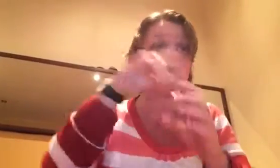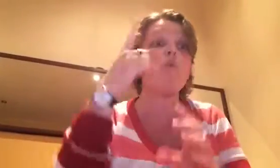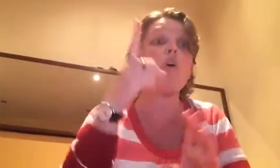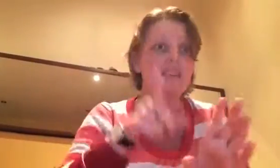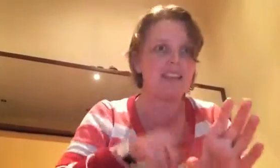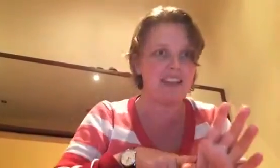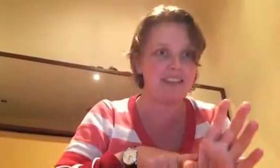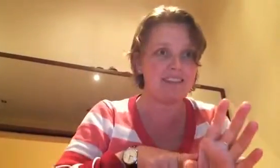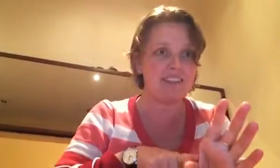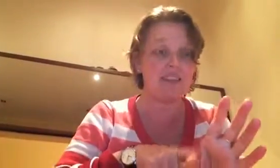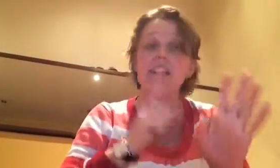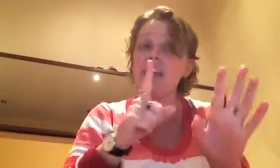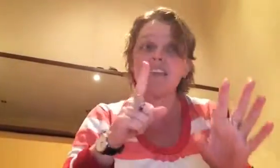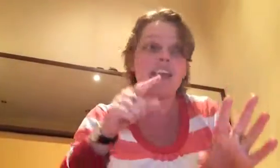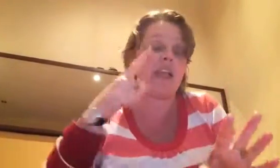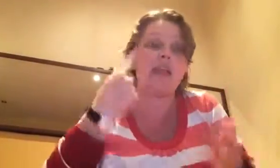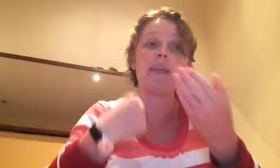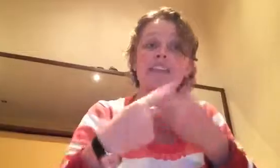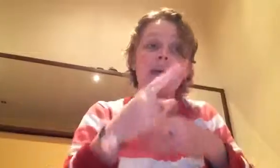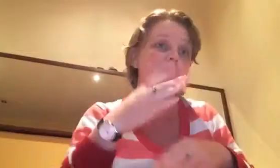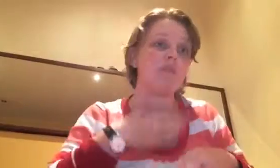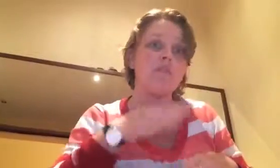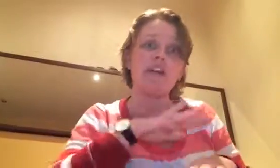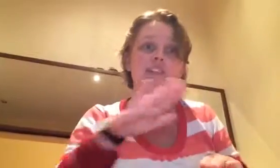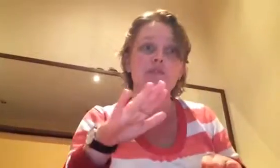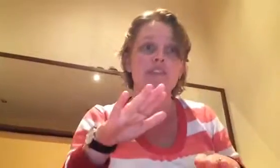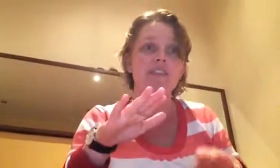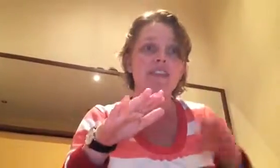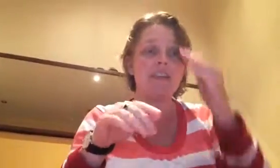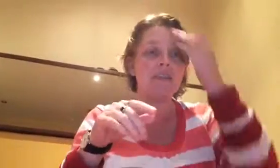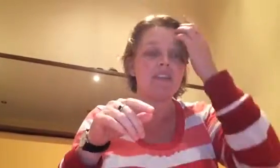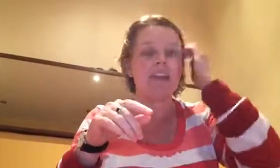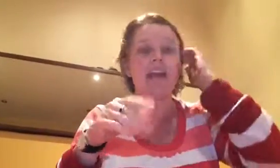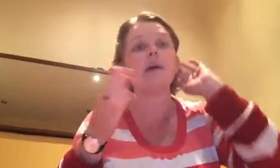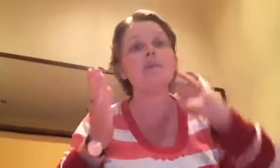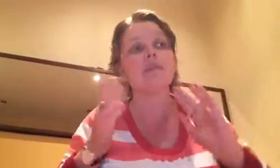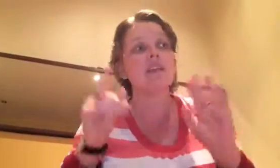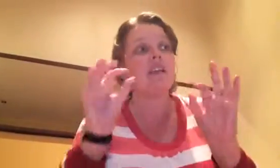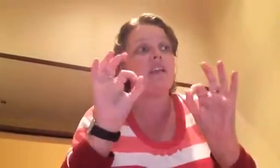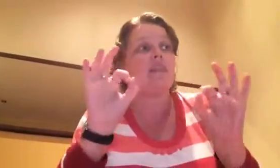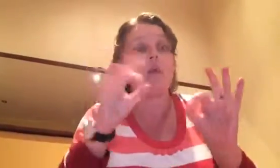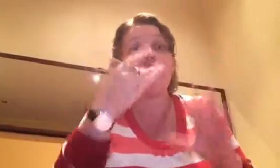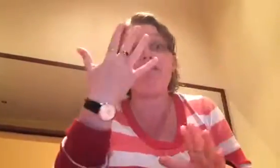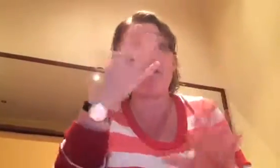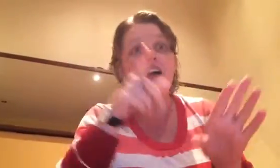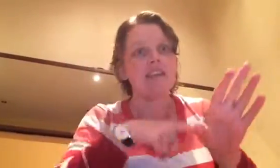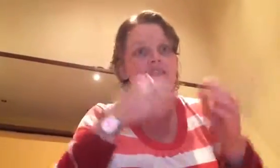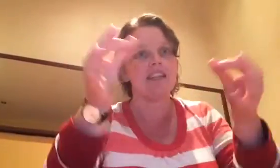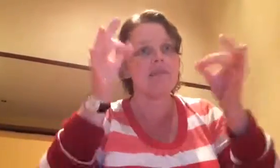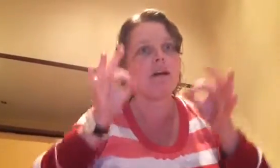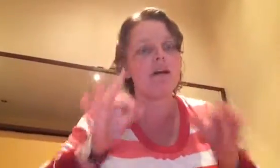in 1 year, and that's happened with my children. They were 5 years